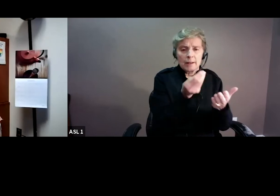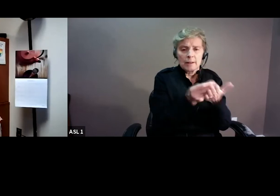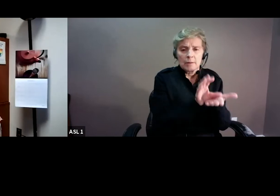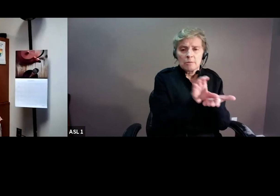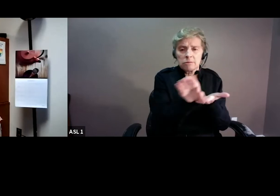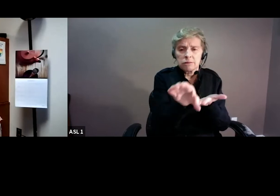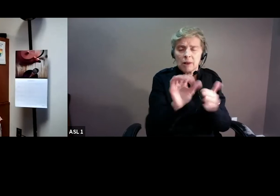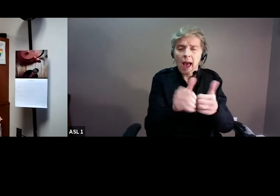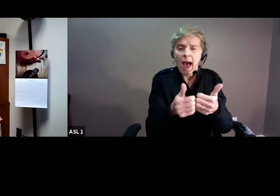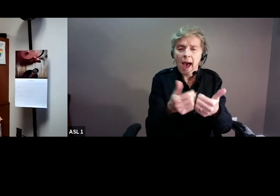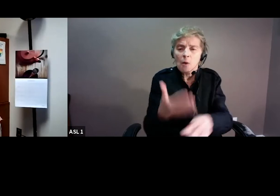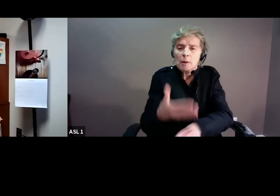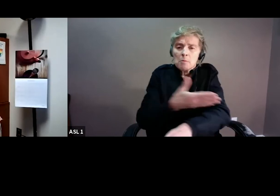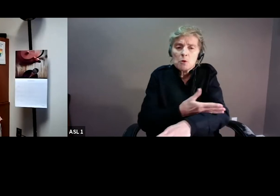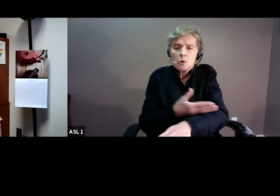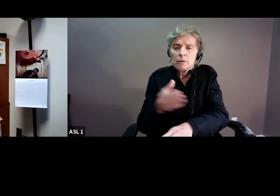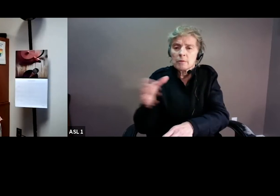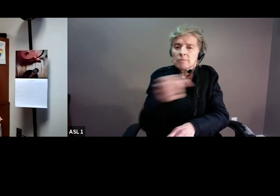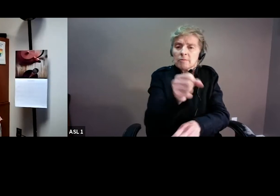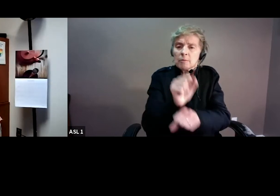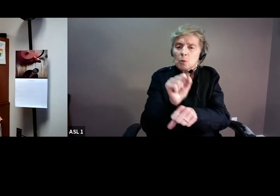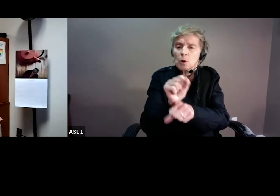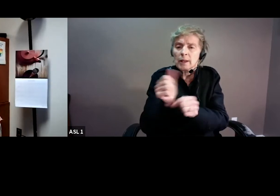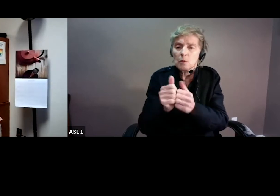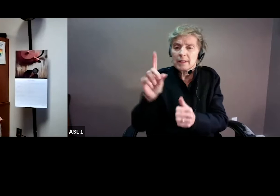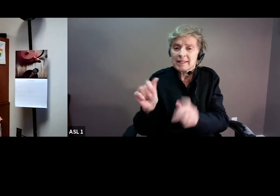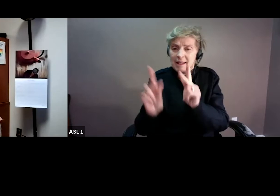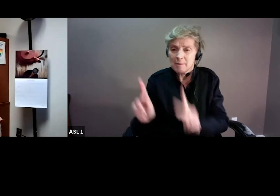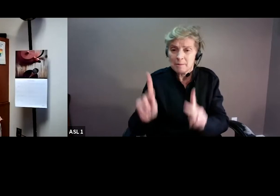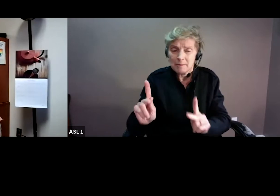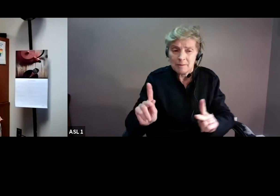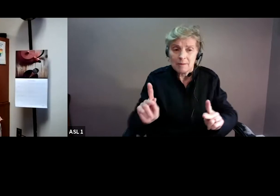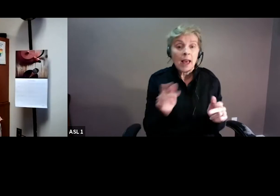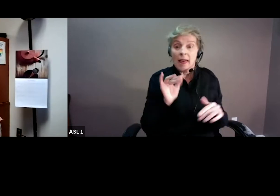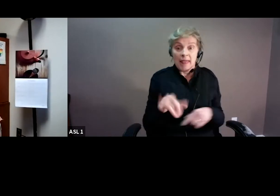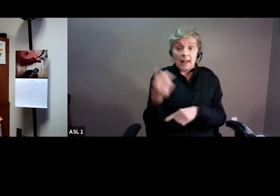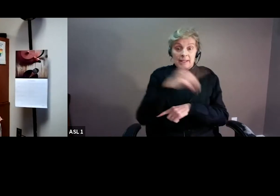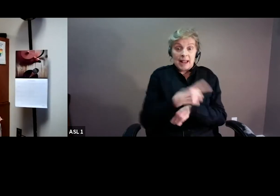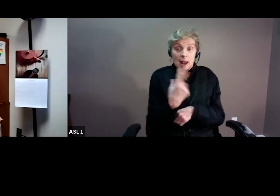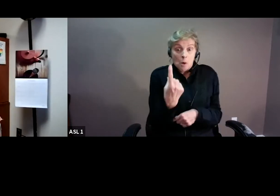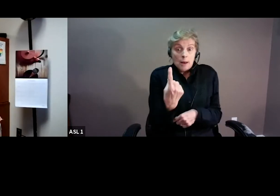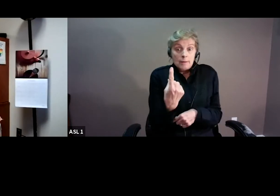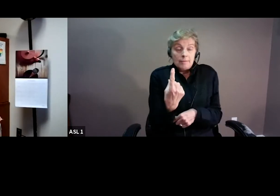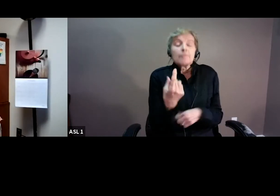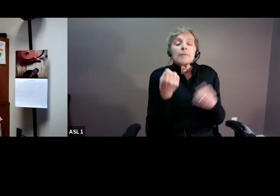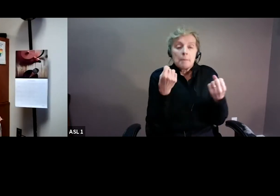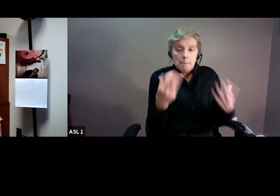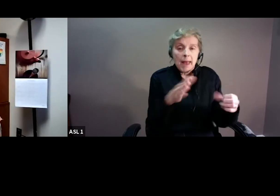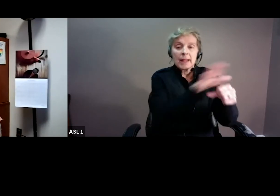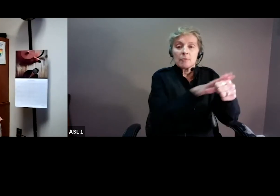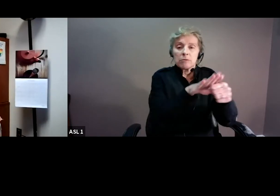with disabilities. And that was just day one. Many jurisdictions, whether local, national,